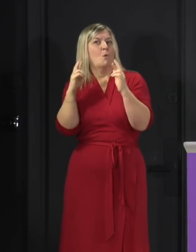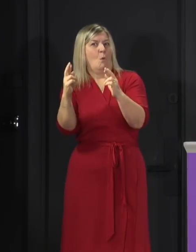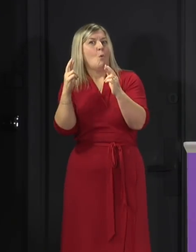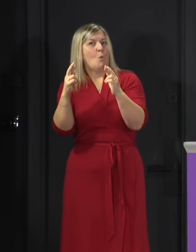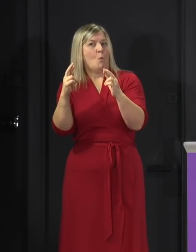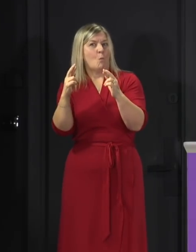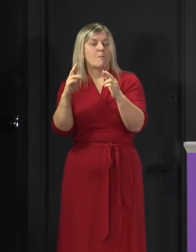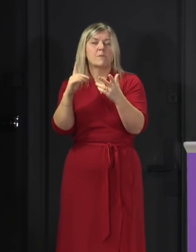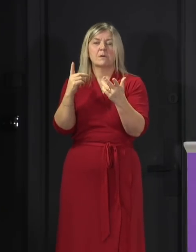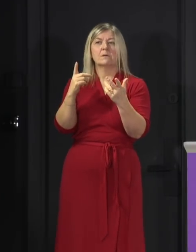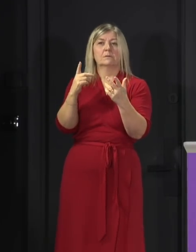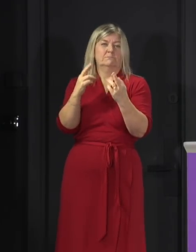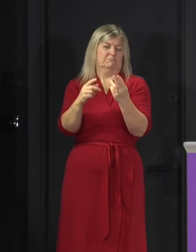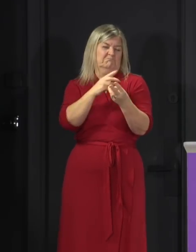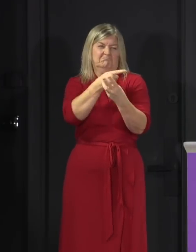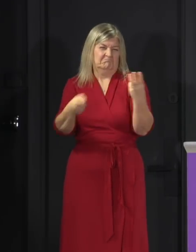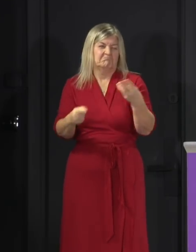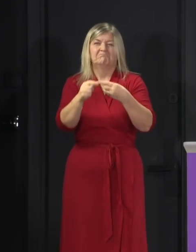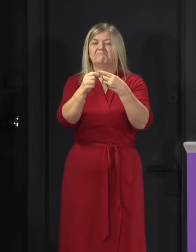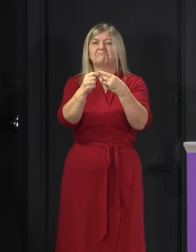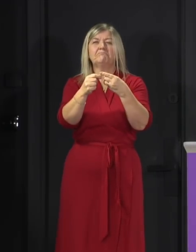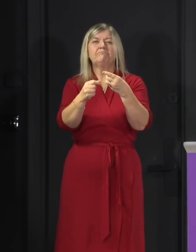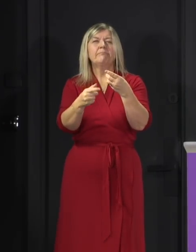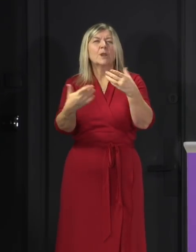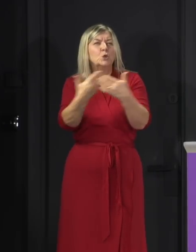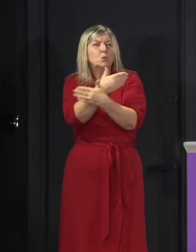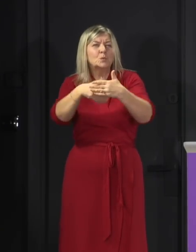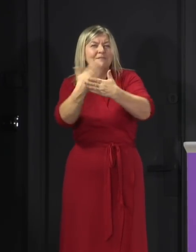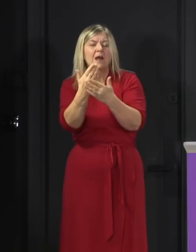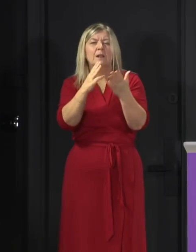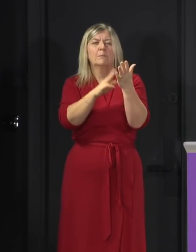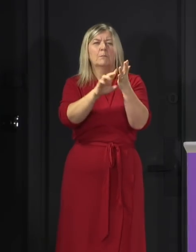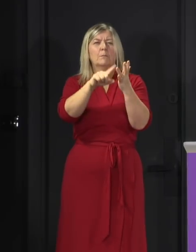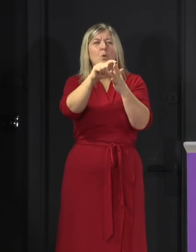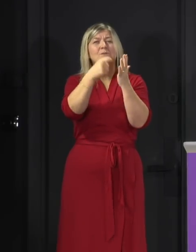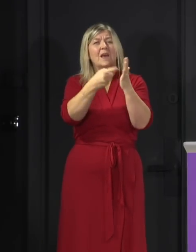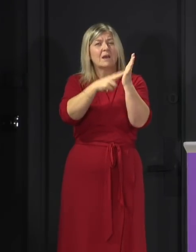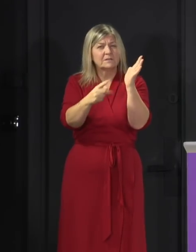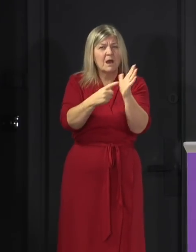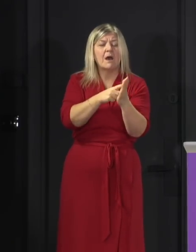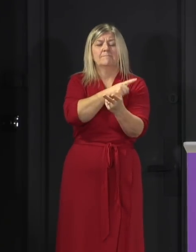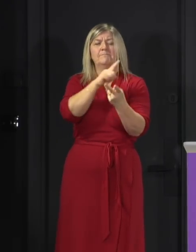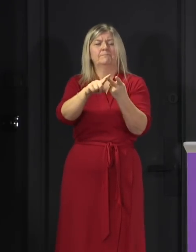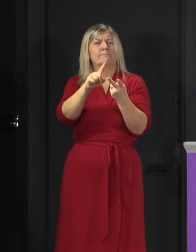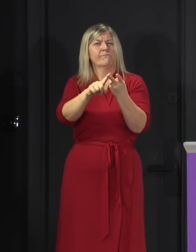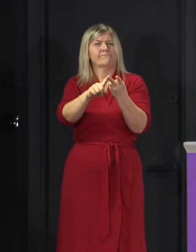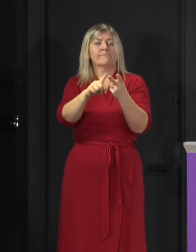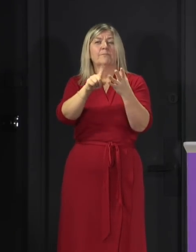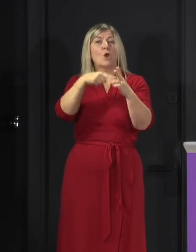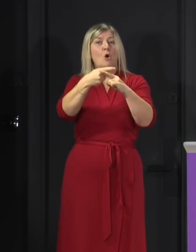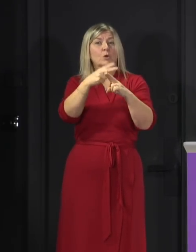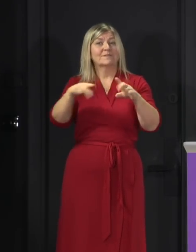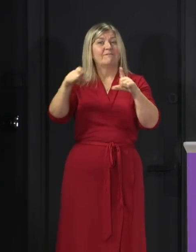regulatory authority. And these vaccines include that developed by Moderna and the one being developed by